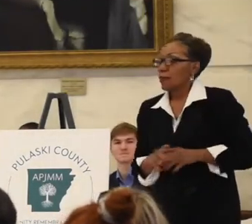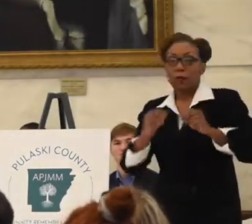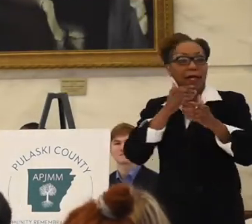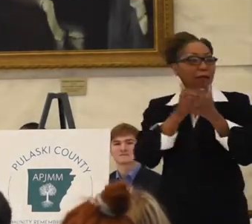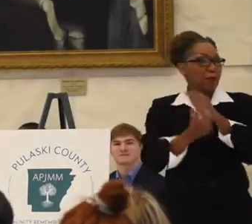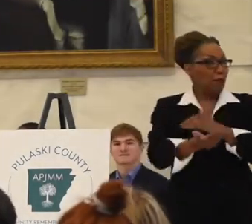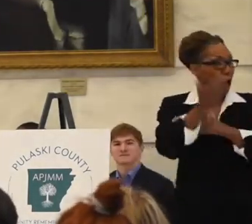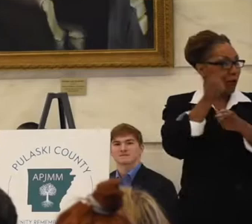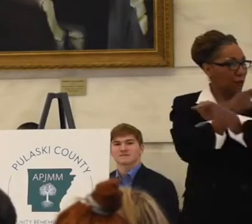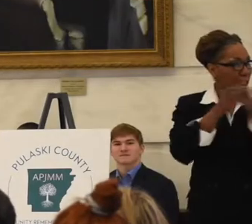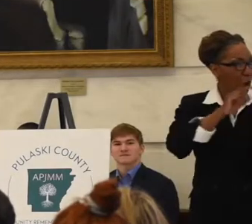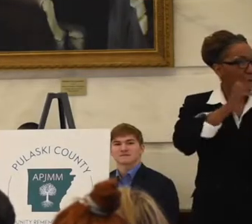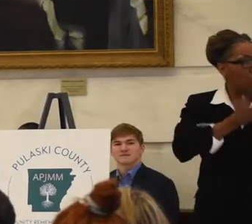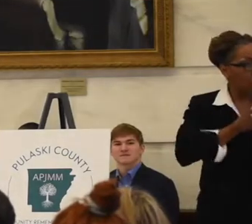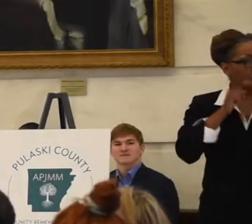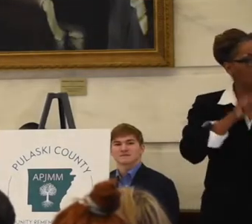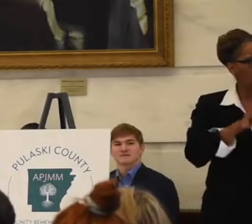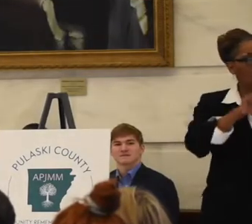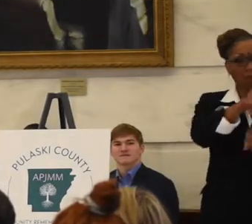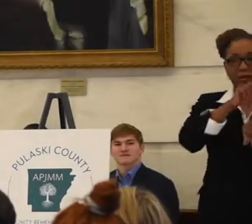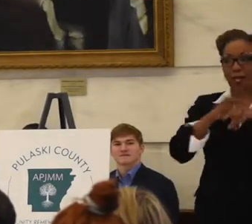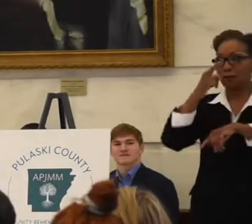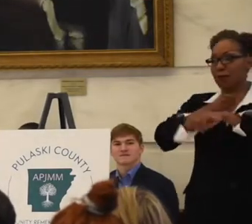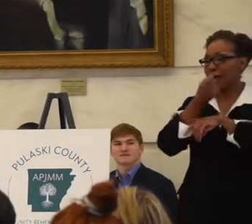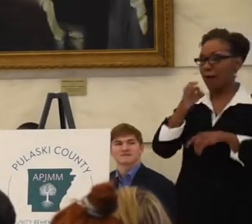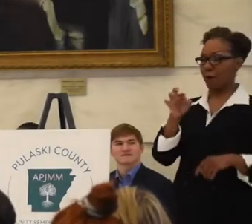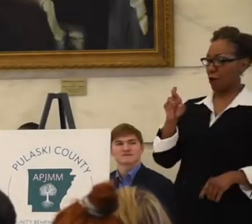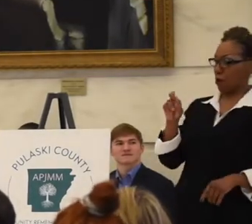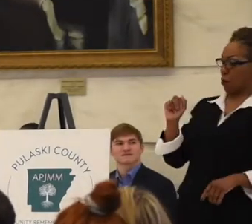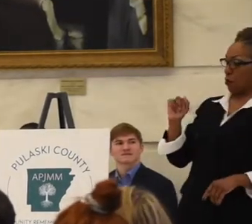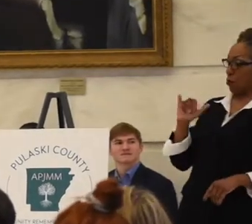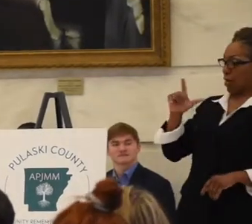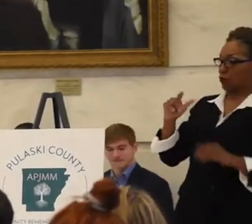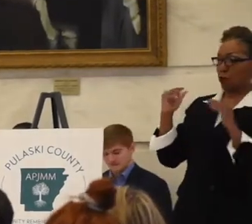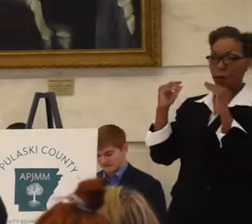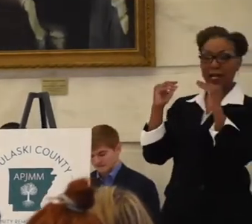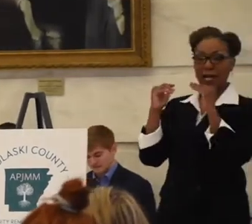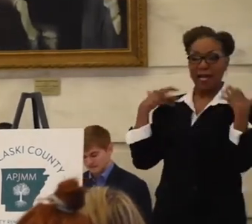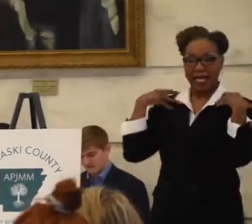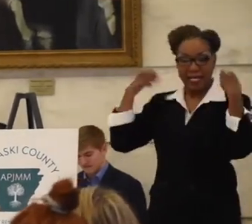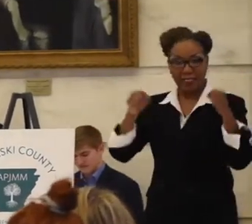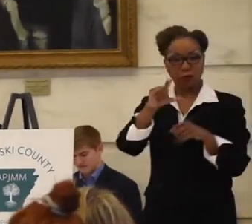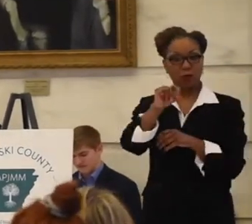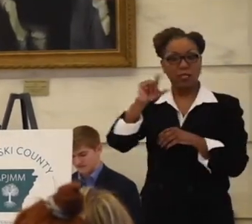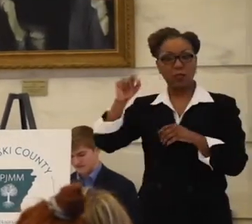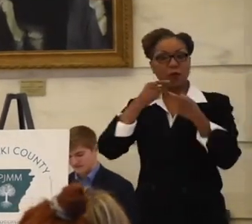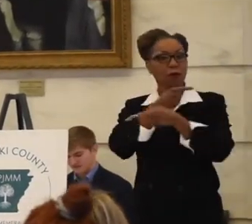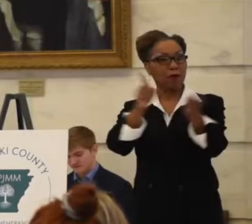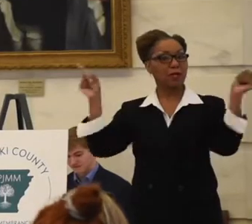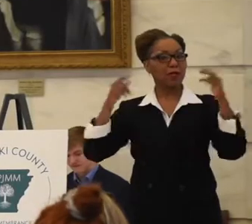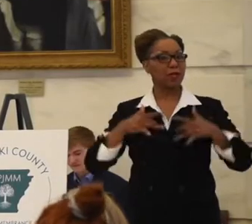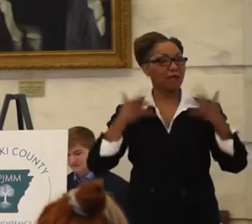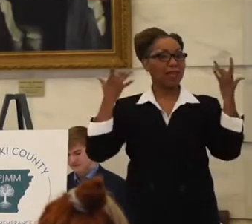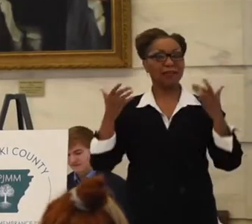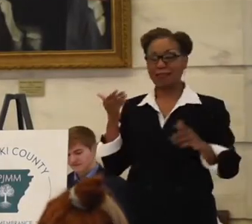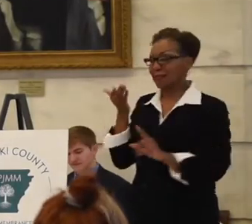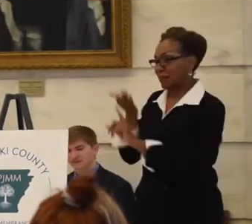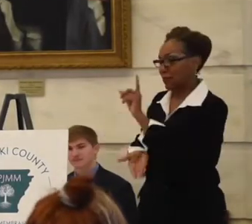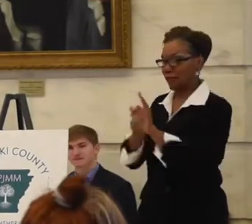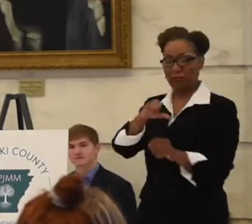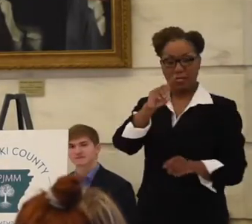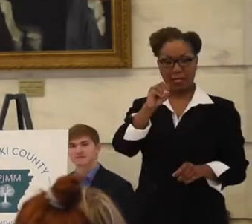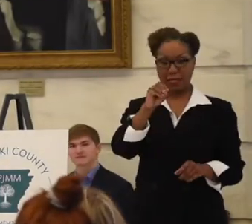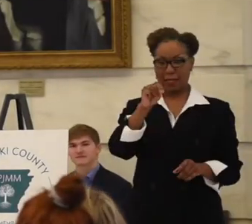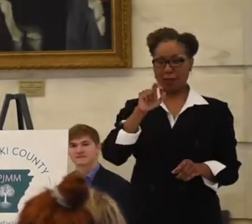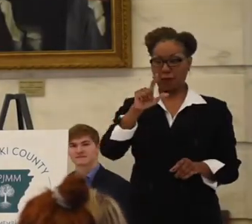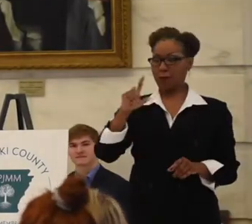Good morning, everyone, and welcome to the National Day of Racial Healing 2020 Proclamation Event. My name is Donald Wood, and I'm the Executive